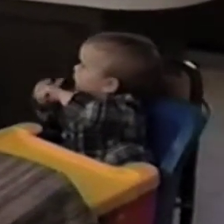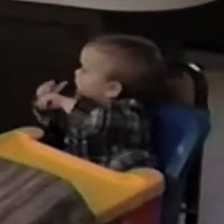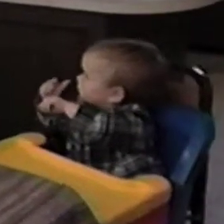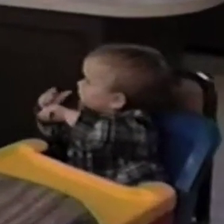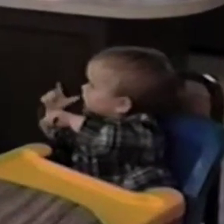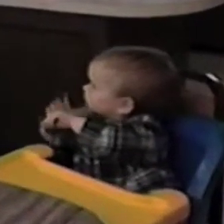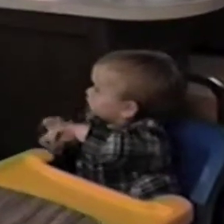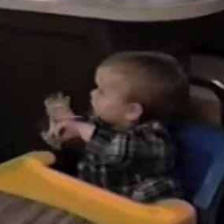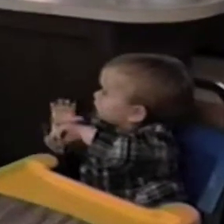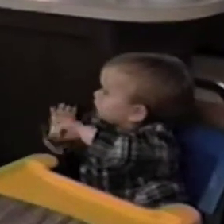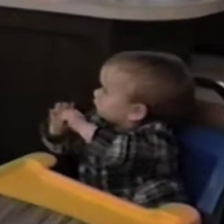it?